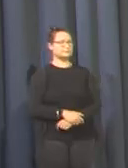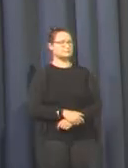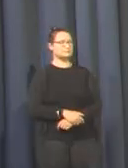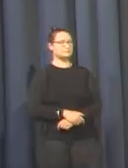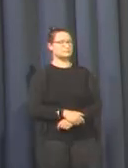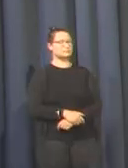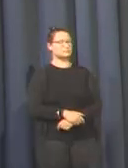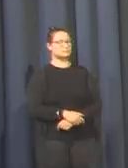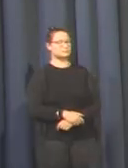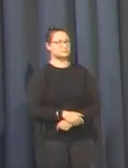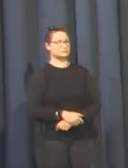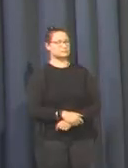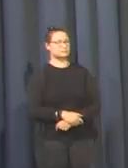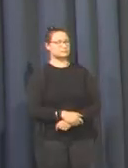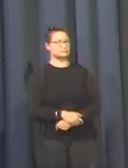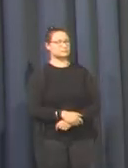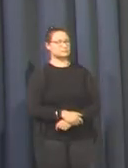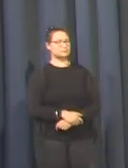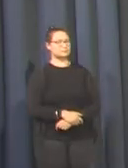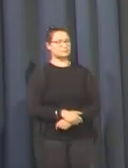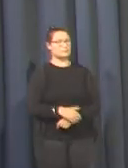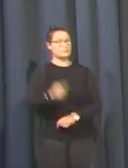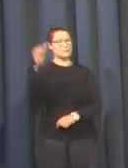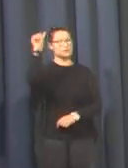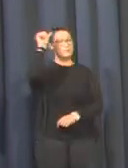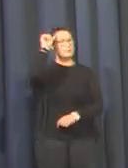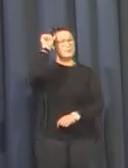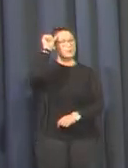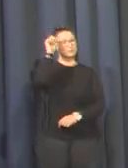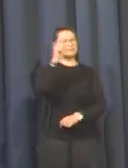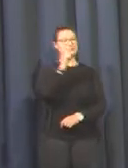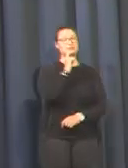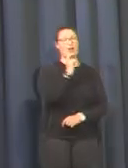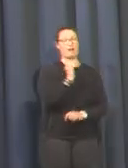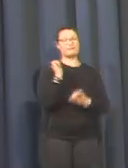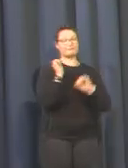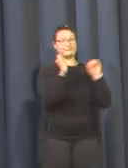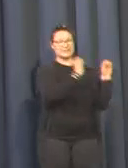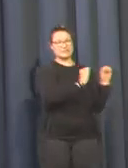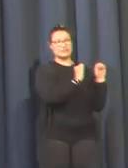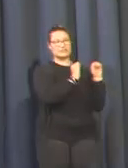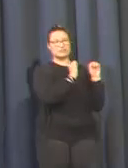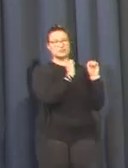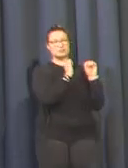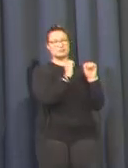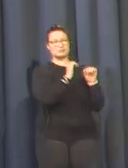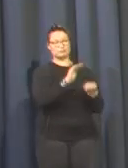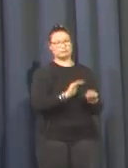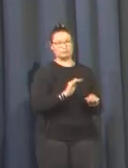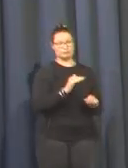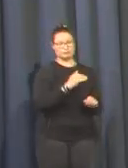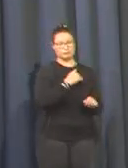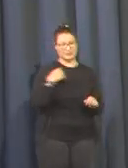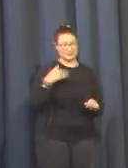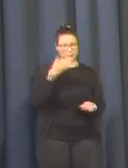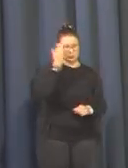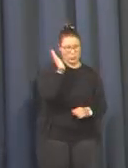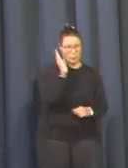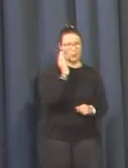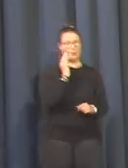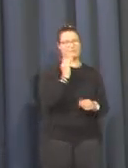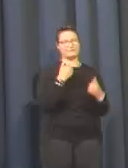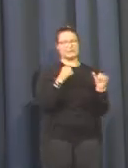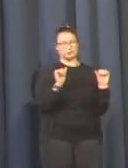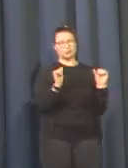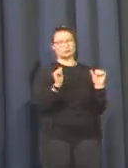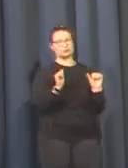So I do know that our staff have visited the preschool in the same way that